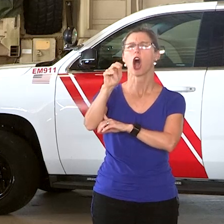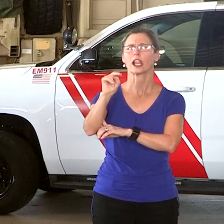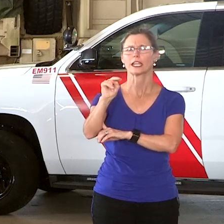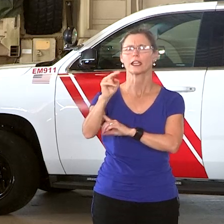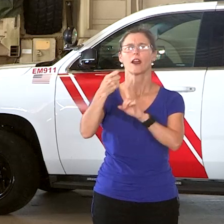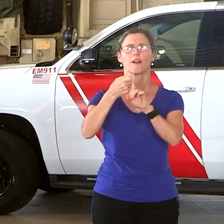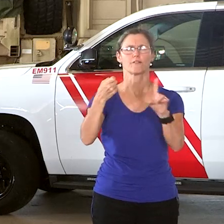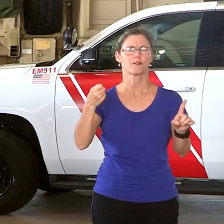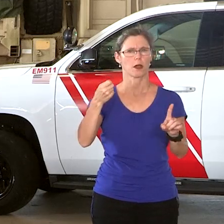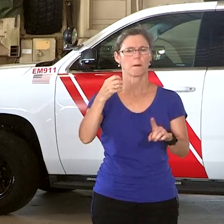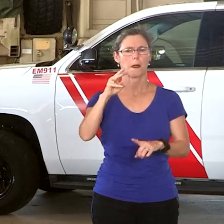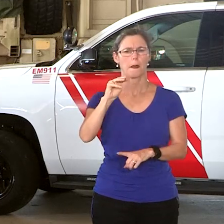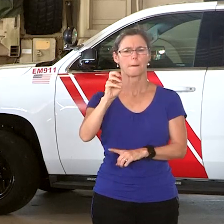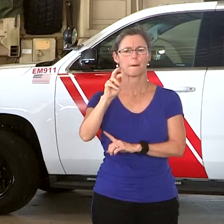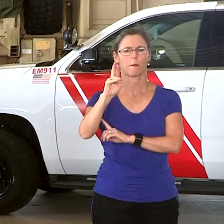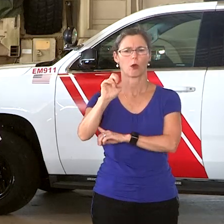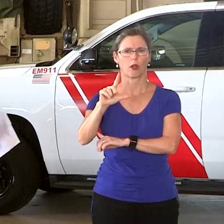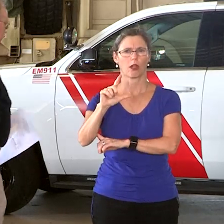Memorial Hospital Group.